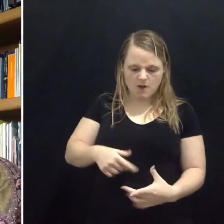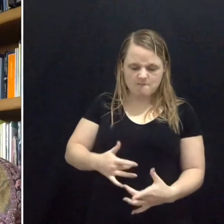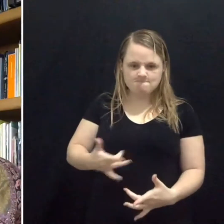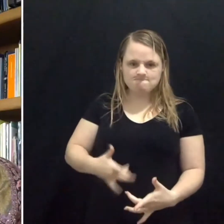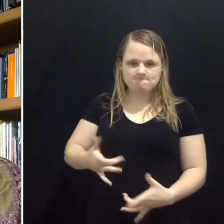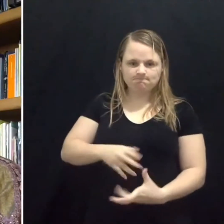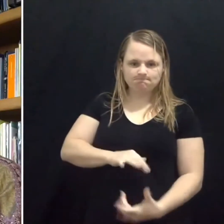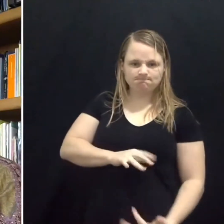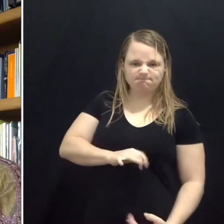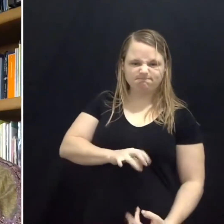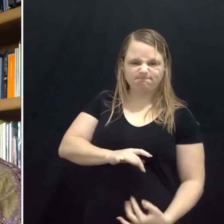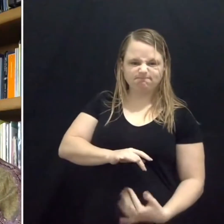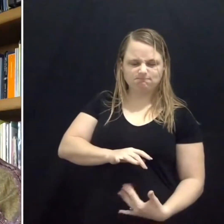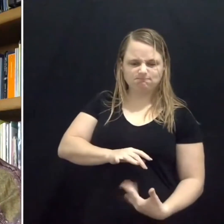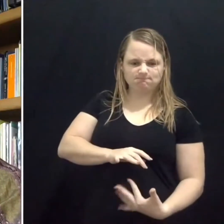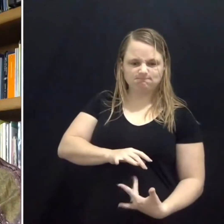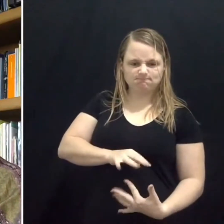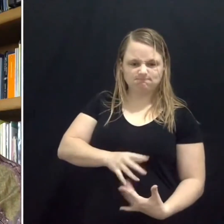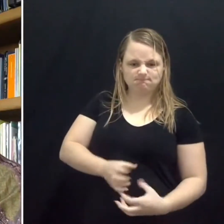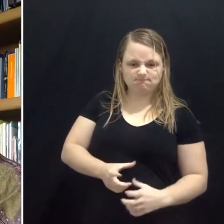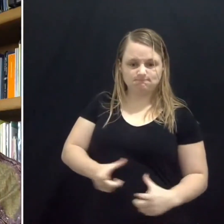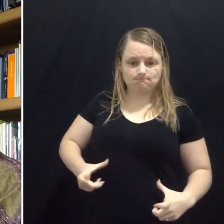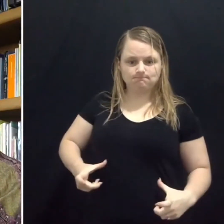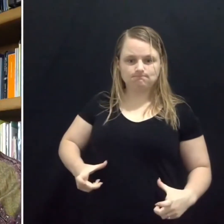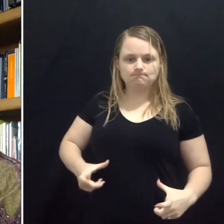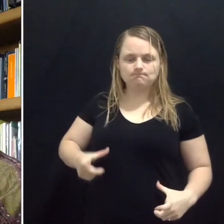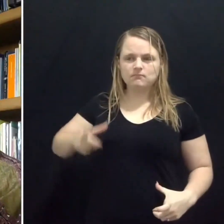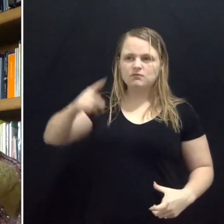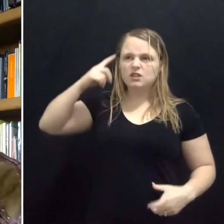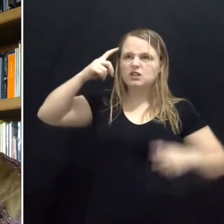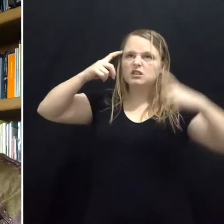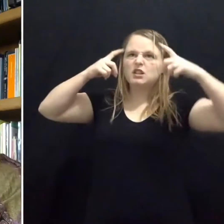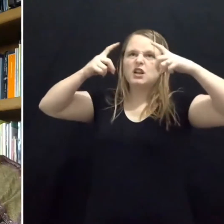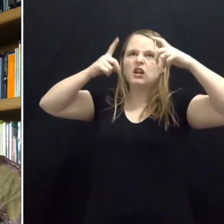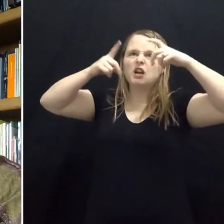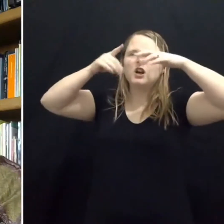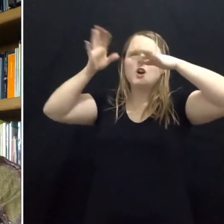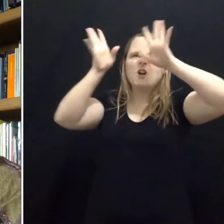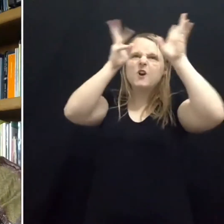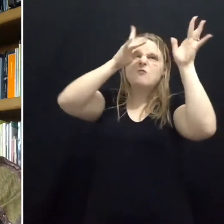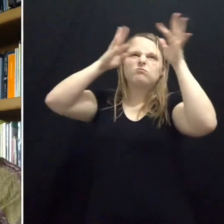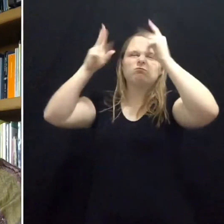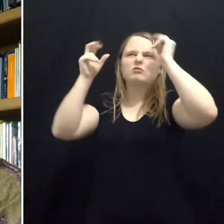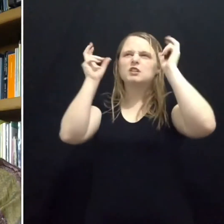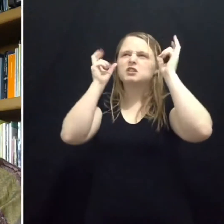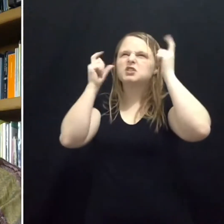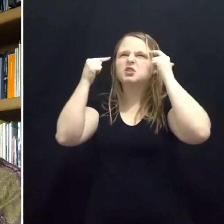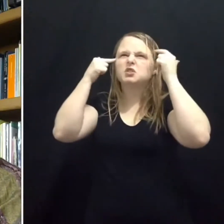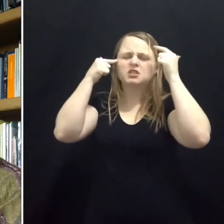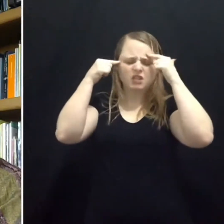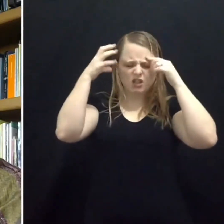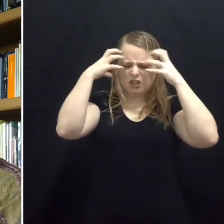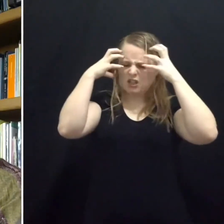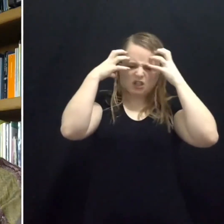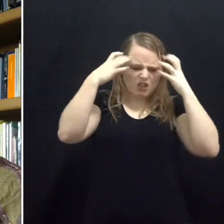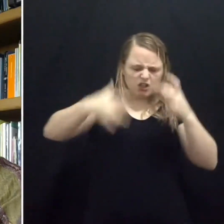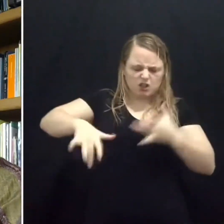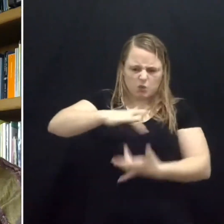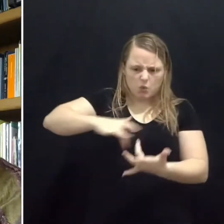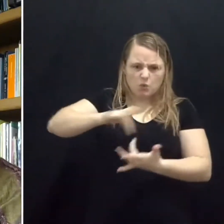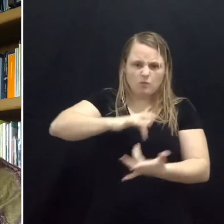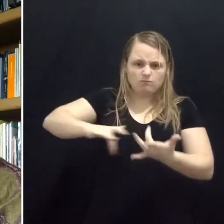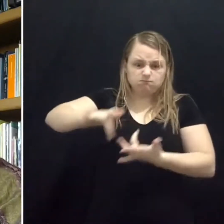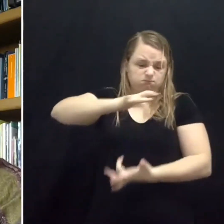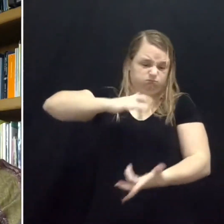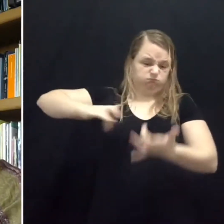Inside his belly, he felt the storm growing. Inside his head, he heard howling and blowing. Like